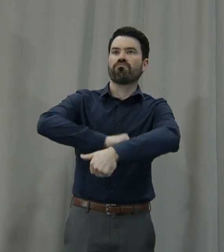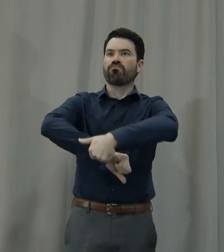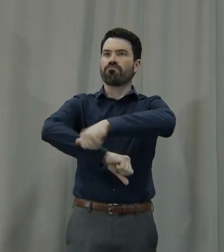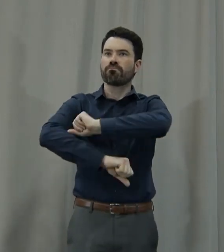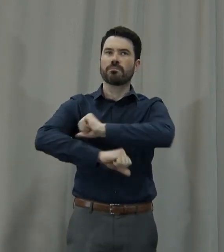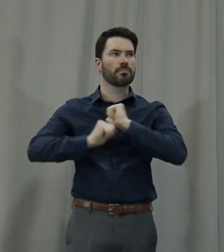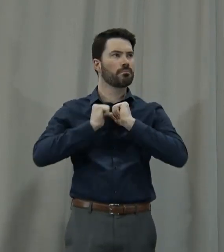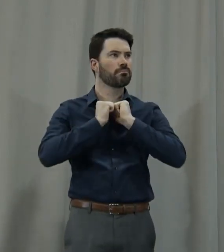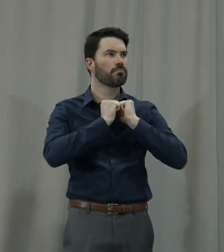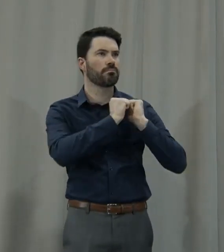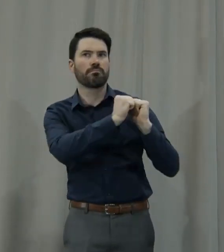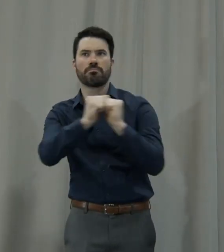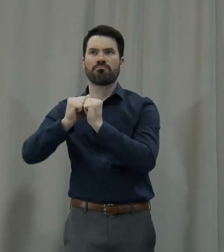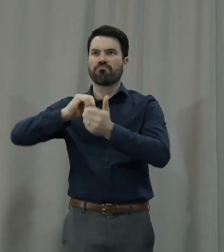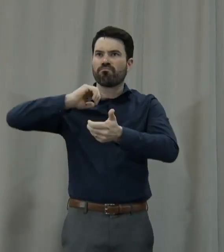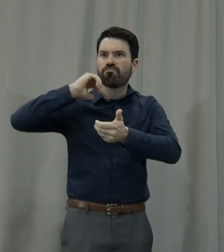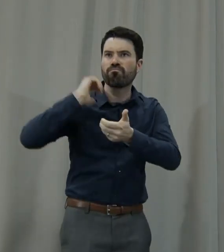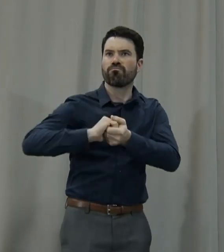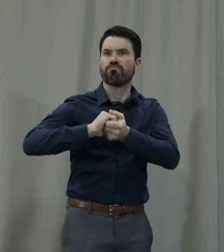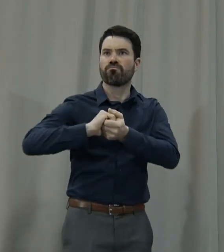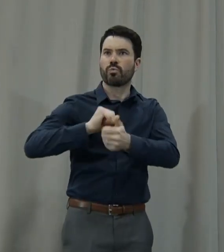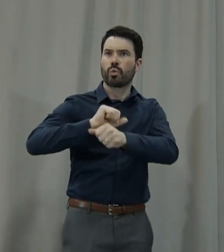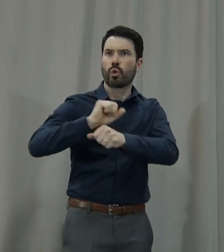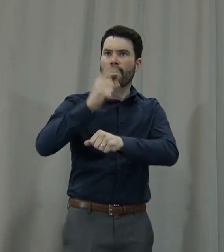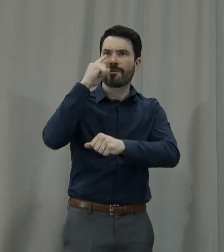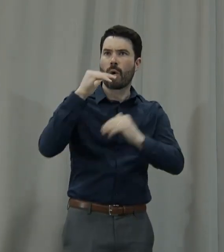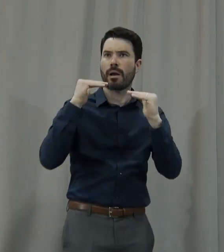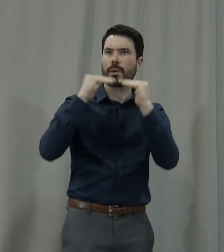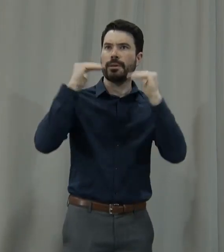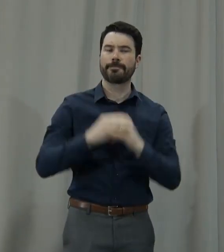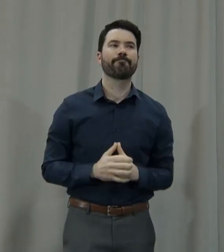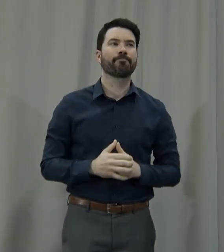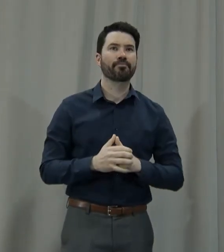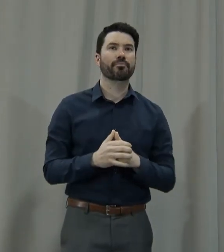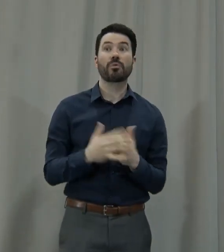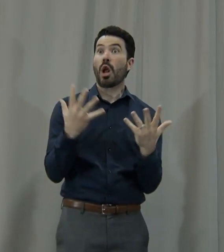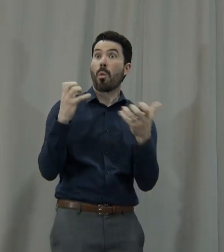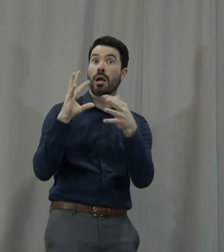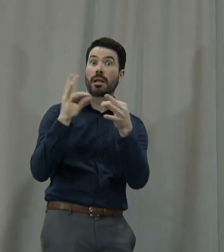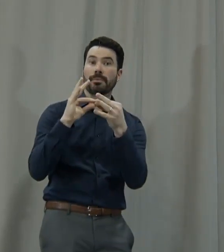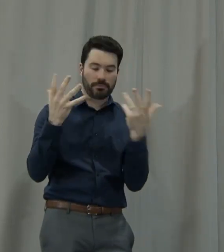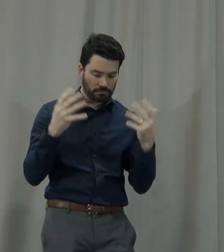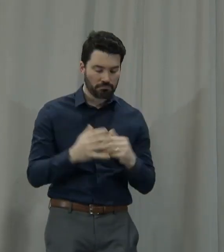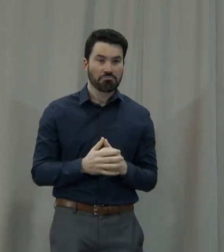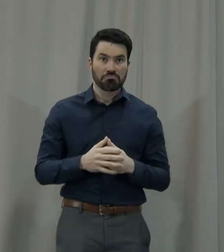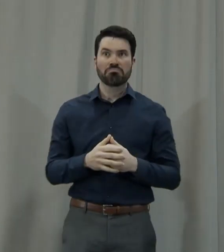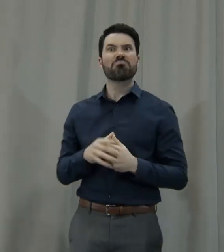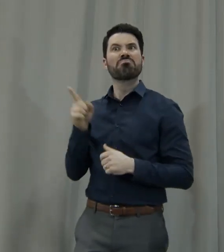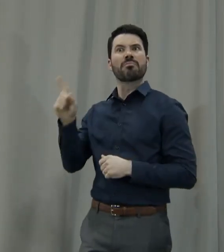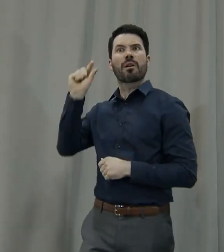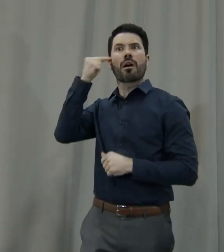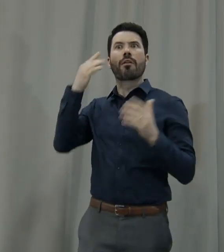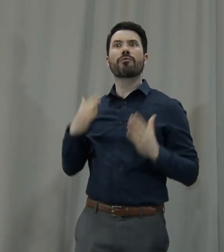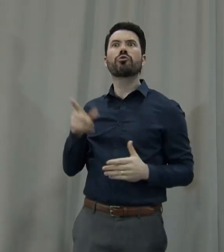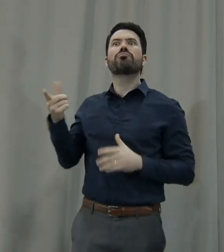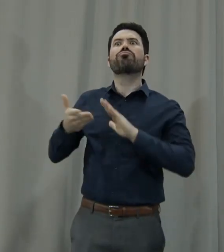partners in the struggle for equity. Let's talk a little bit. I want to just share with you what the administration has